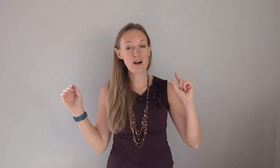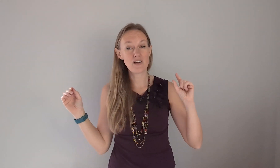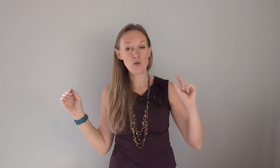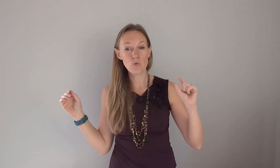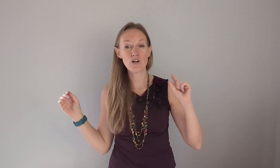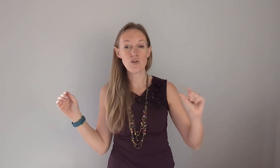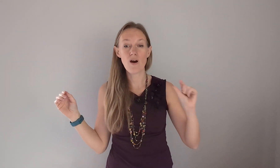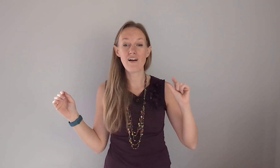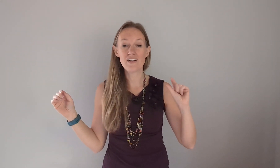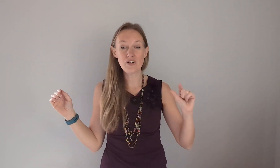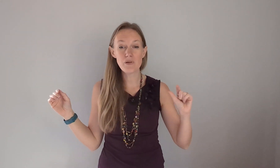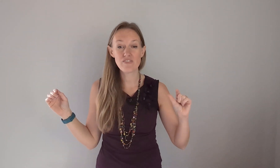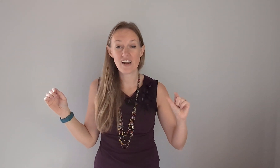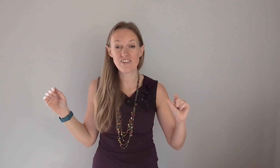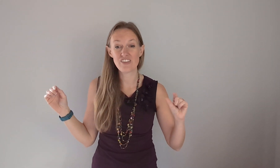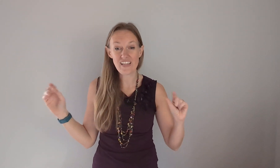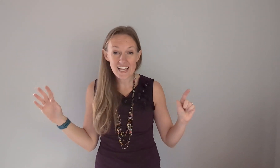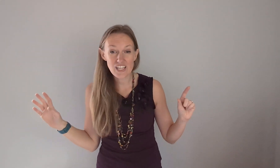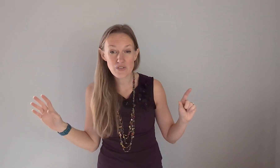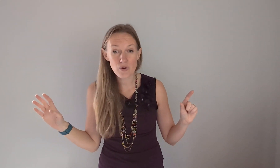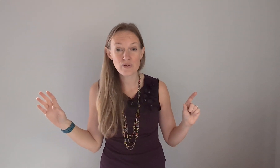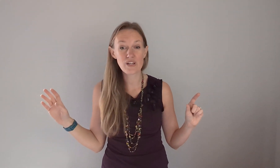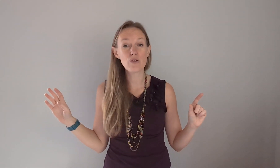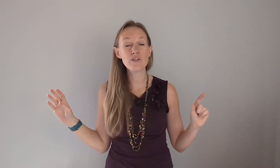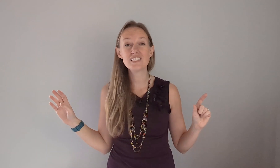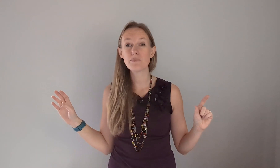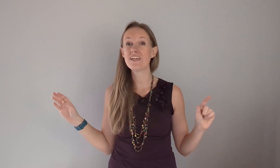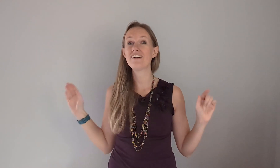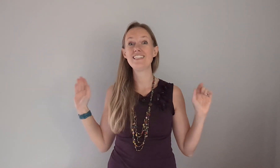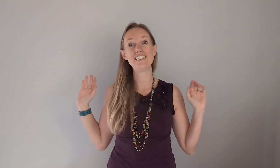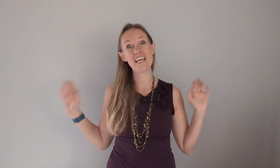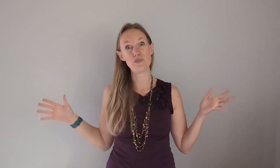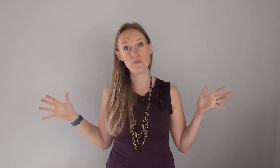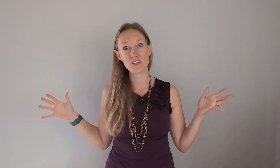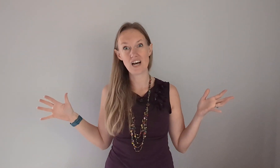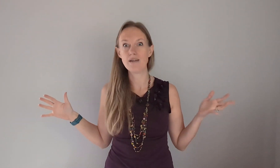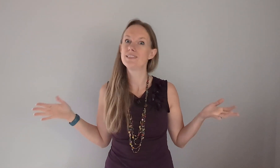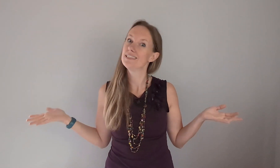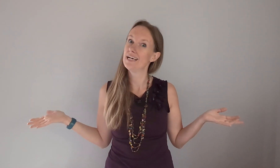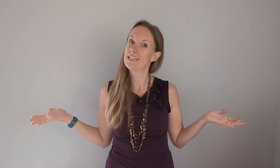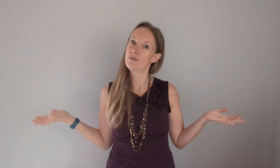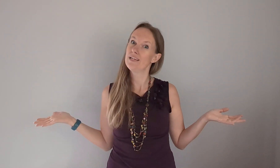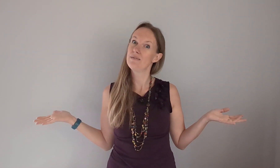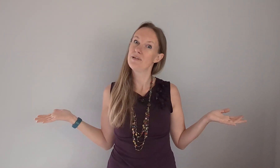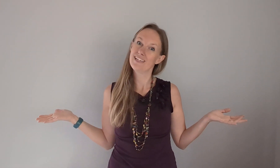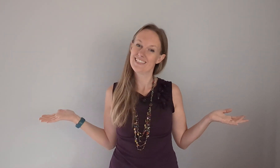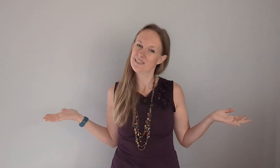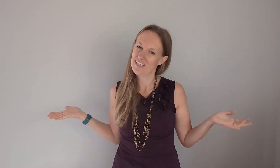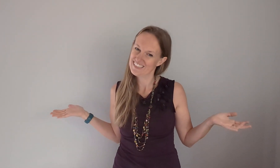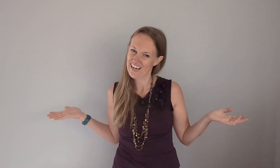part, you were, you are, and you'll be forever, the King enthroned in glorious splendor. It does that 3 more times. That's how we end up being a 6-minute